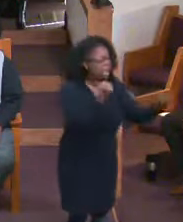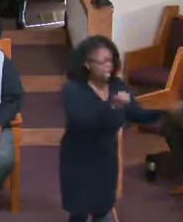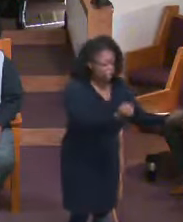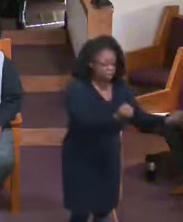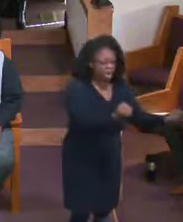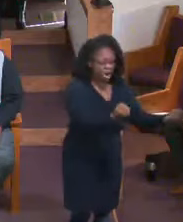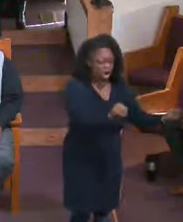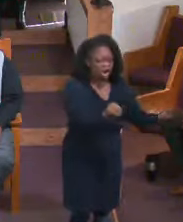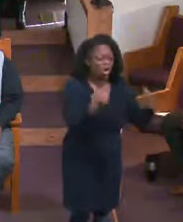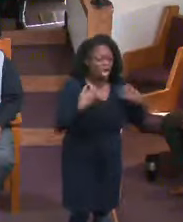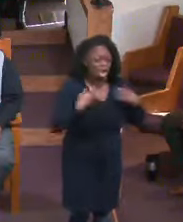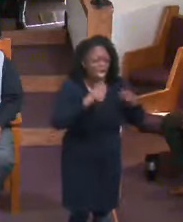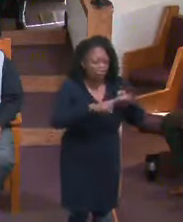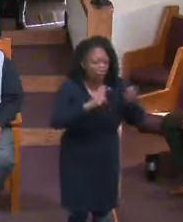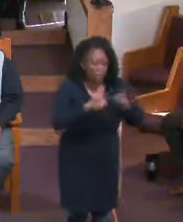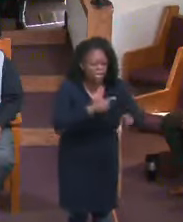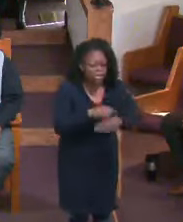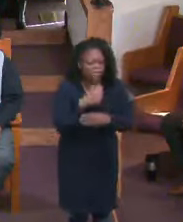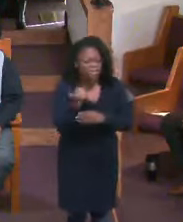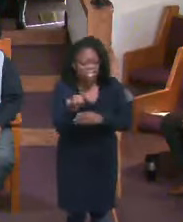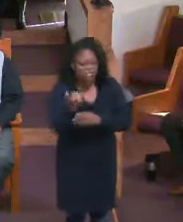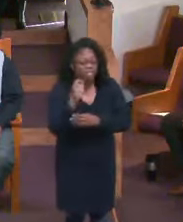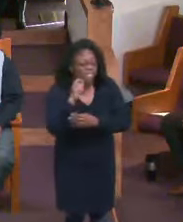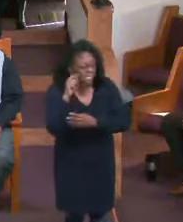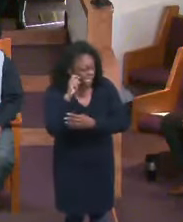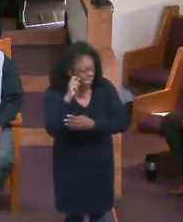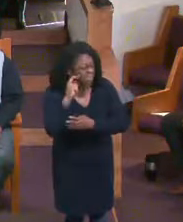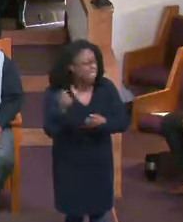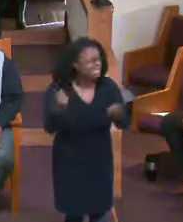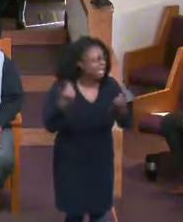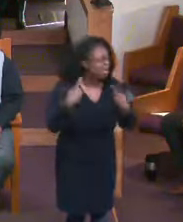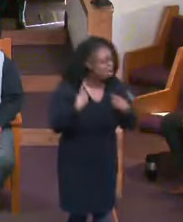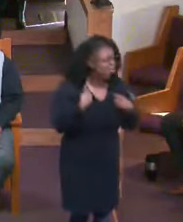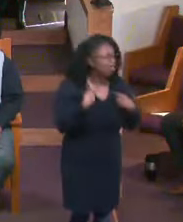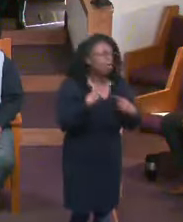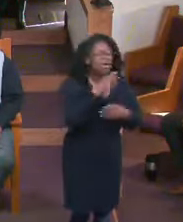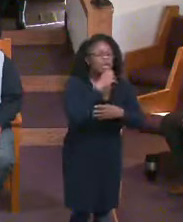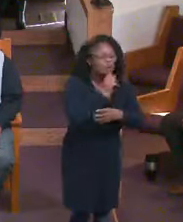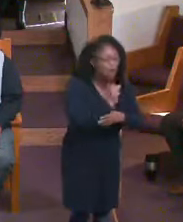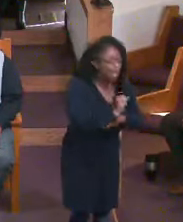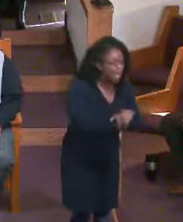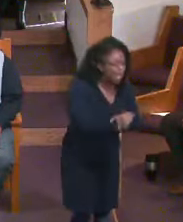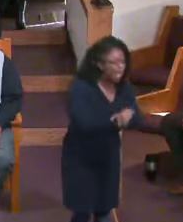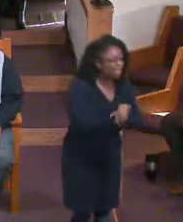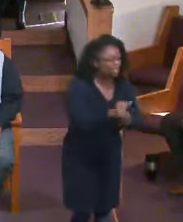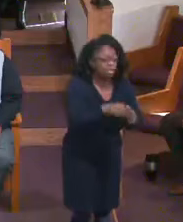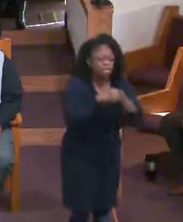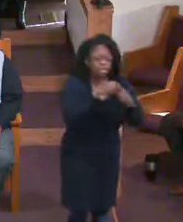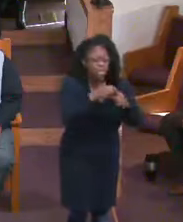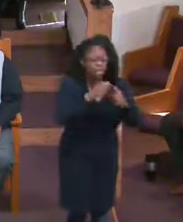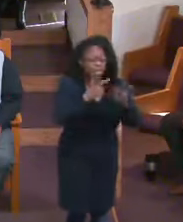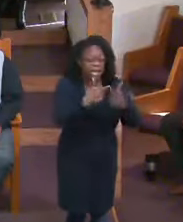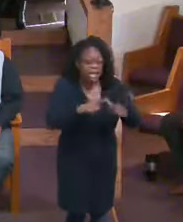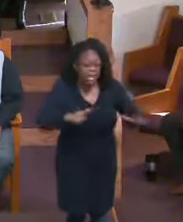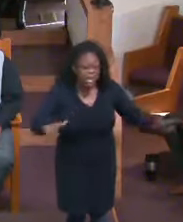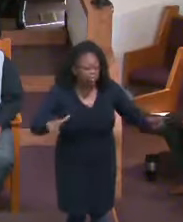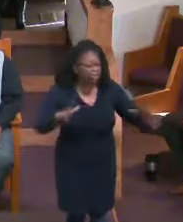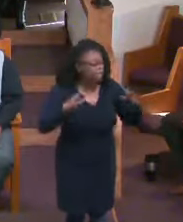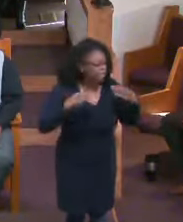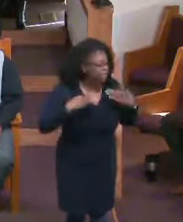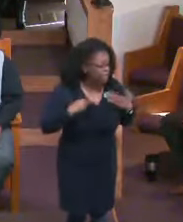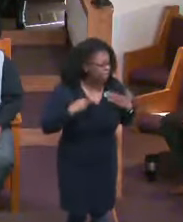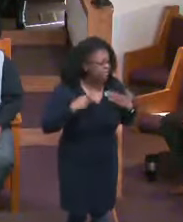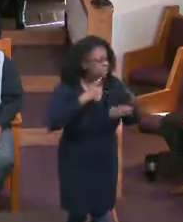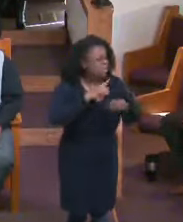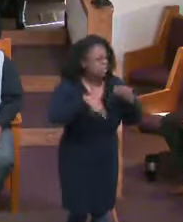opposite sex over, and what boundaries will they be set, at what age will certain language be acceptable and respectable. Once we